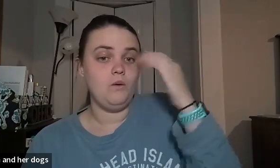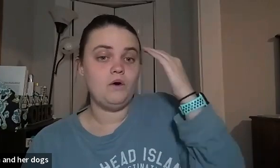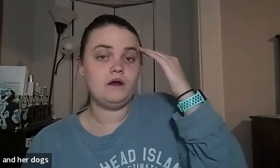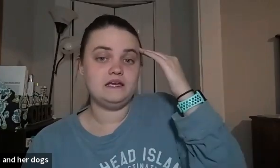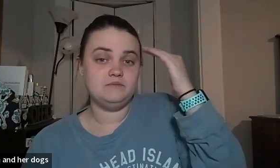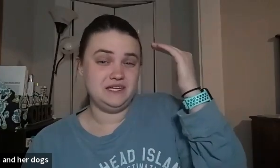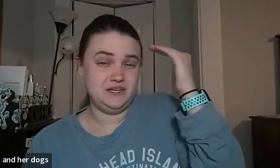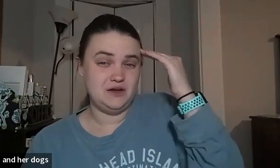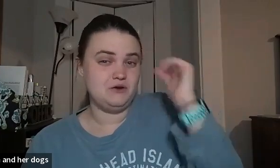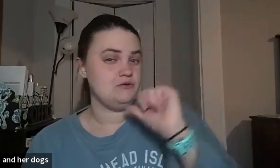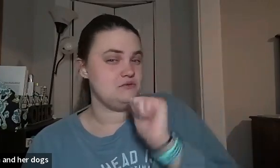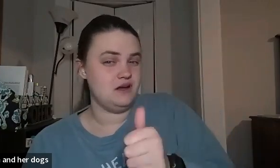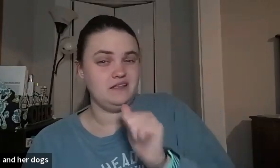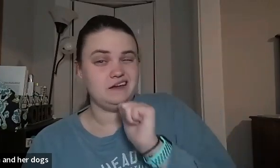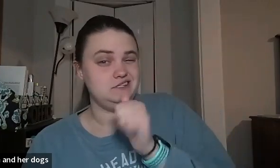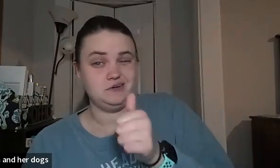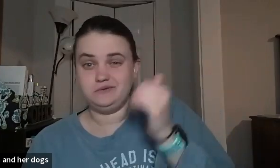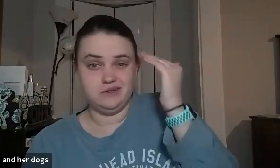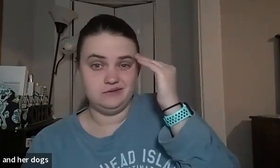Or it can be no, not, like I don't know.